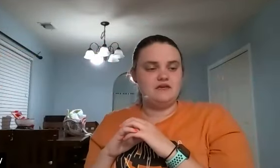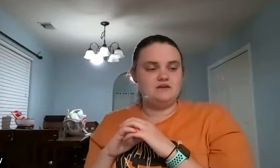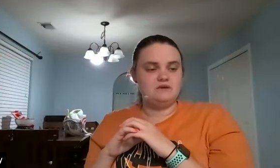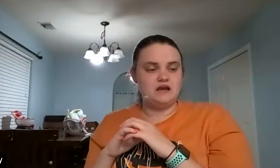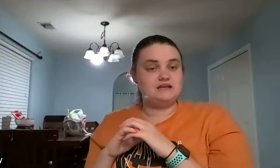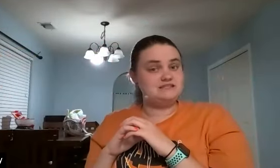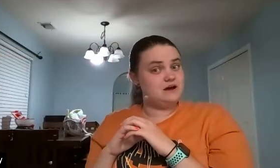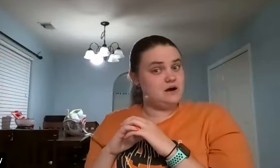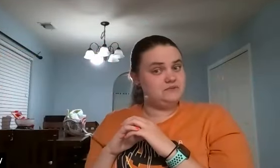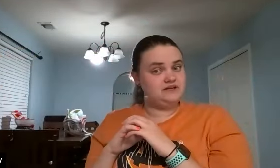Then we had zombie.